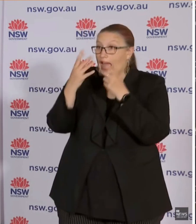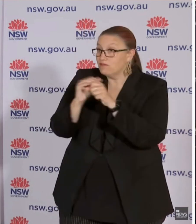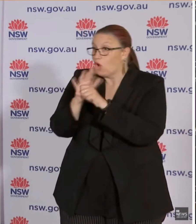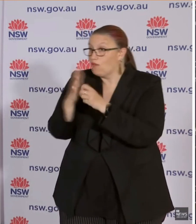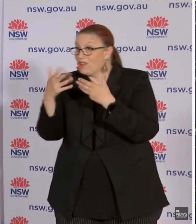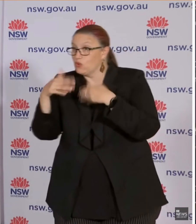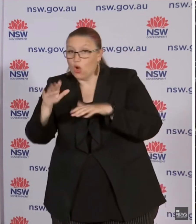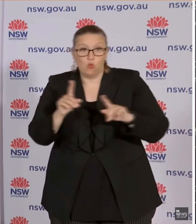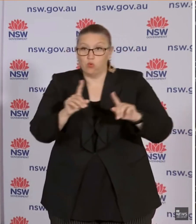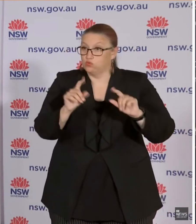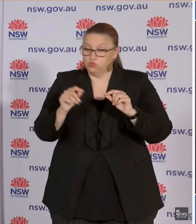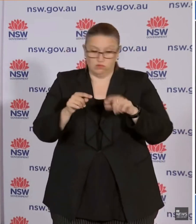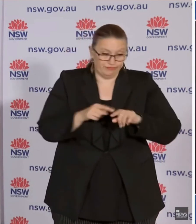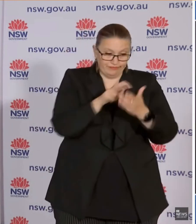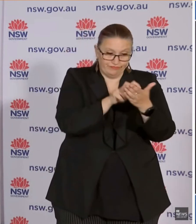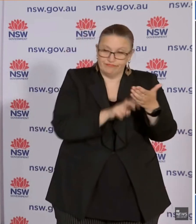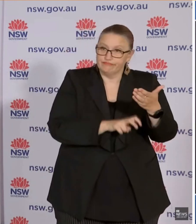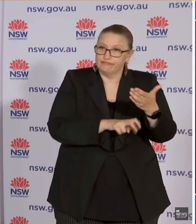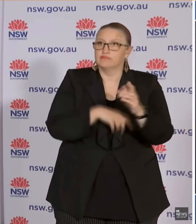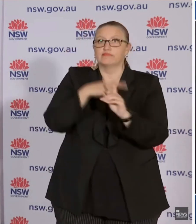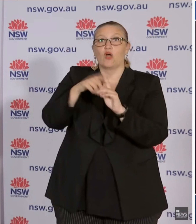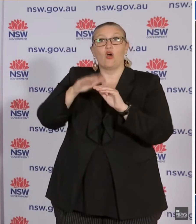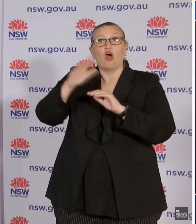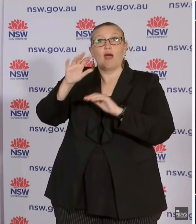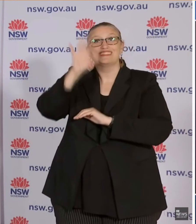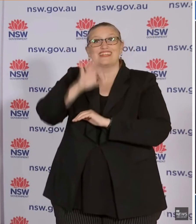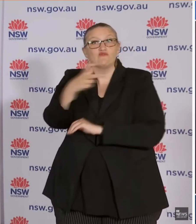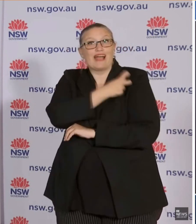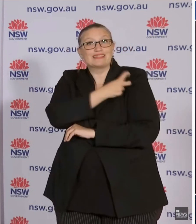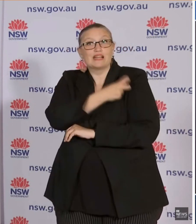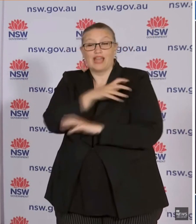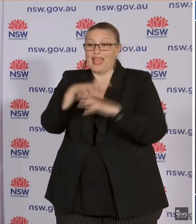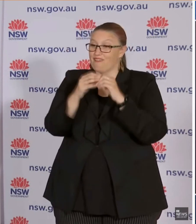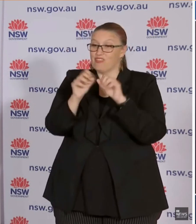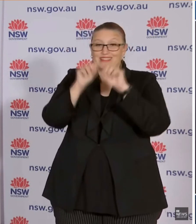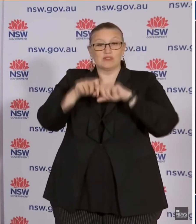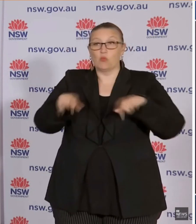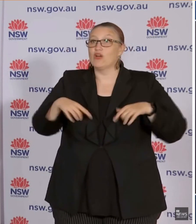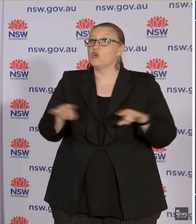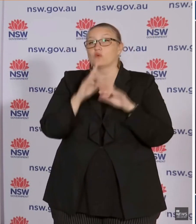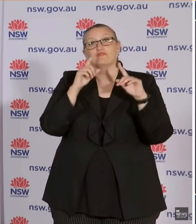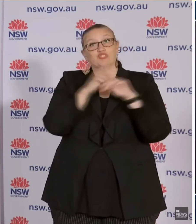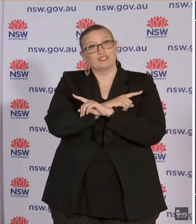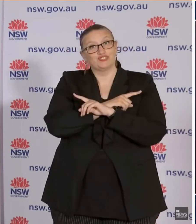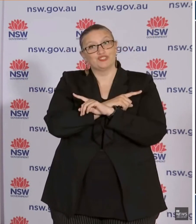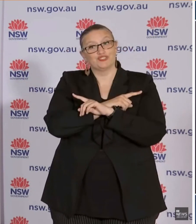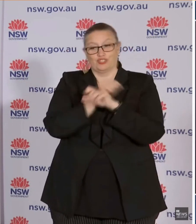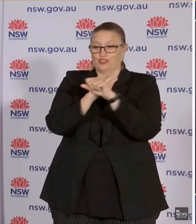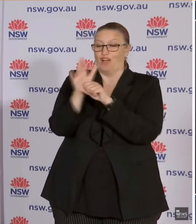those high rates of vaccination, all of the systems that we've been used to for the last 18 months will change. Not only is Delta different,